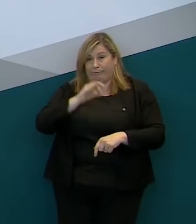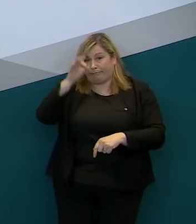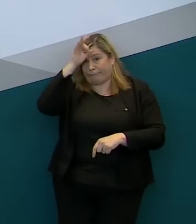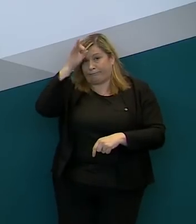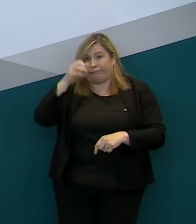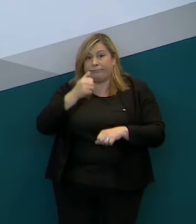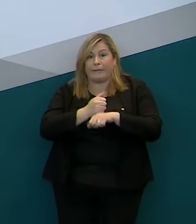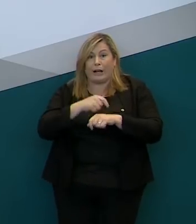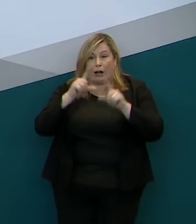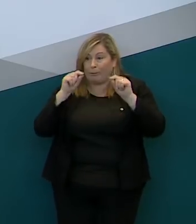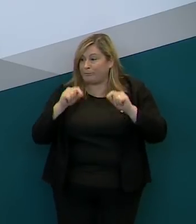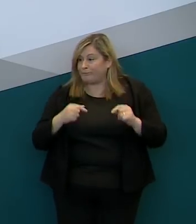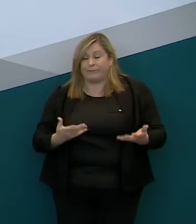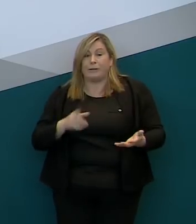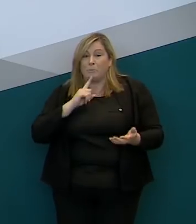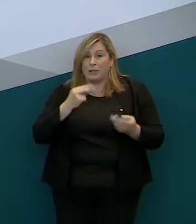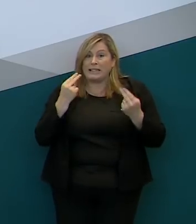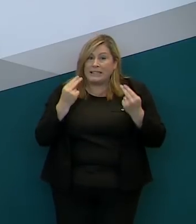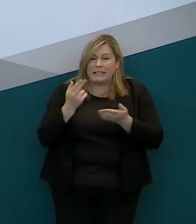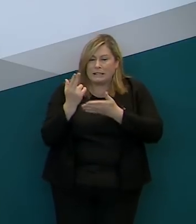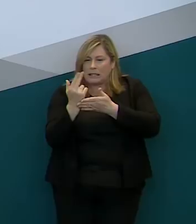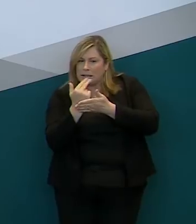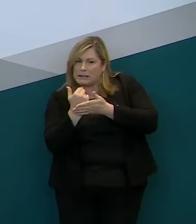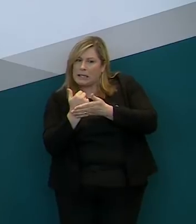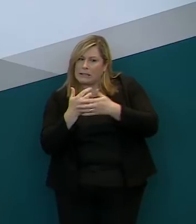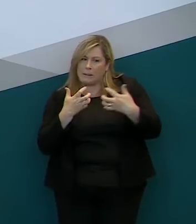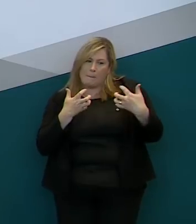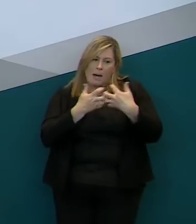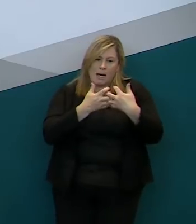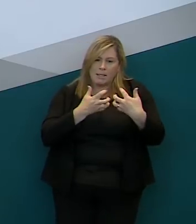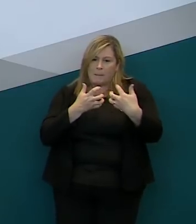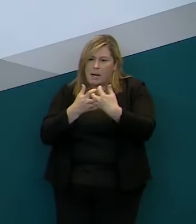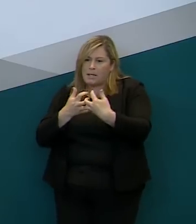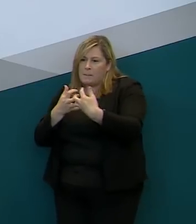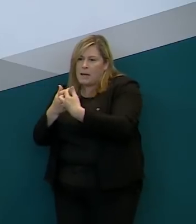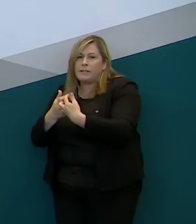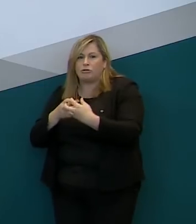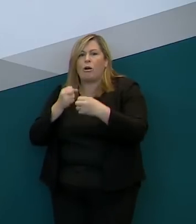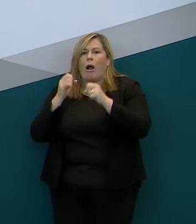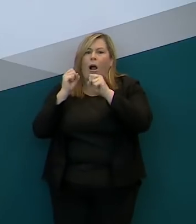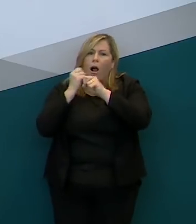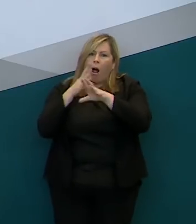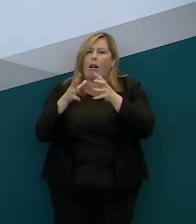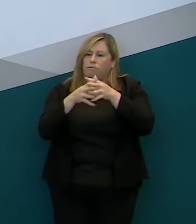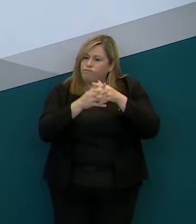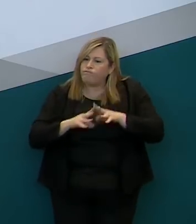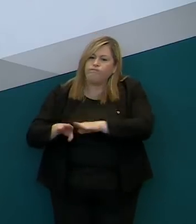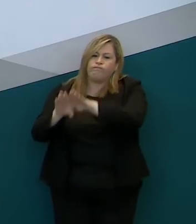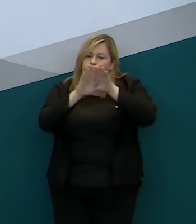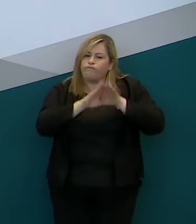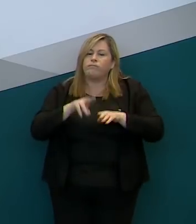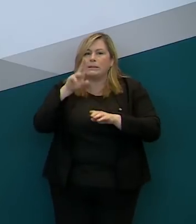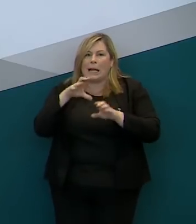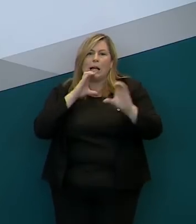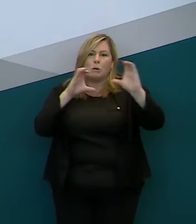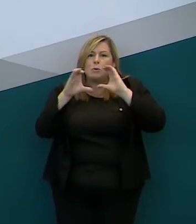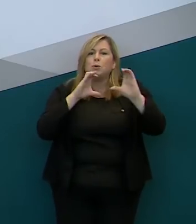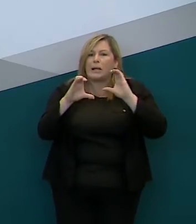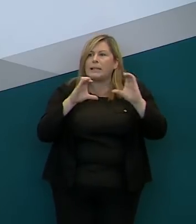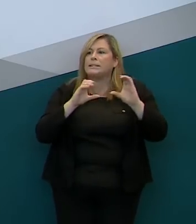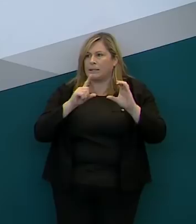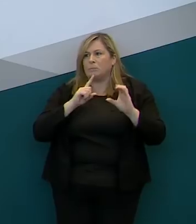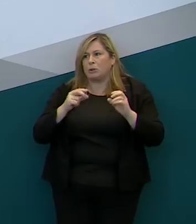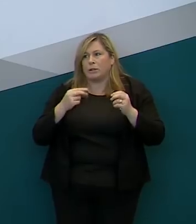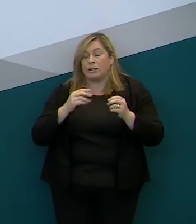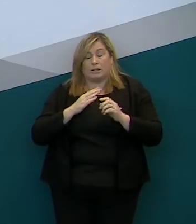place, and it needs to be designed from scratch, because this is a brand new system. So as I said, I think we know we need to get better, but it's a huge